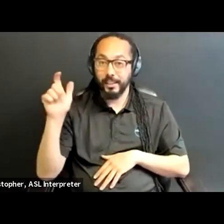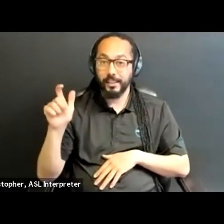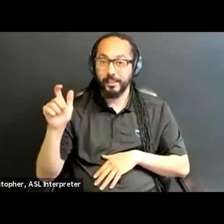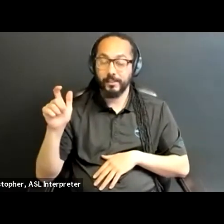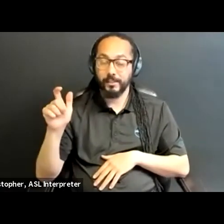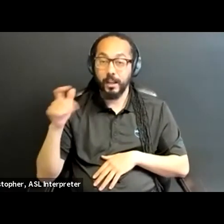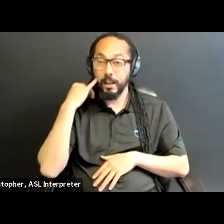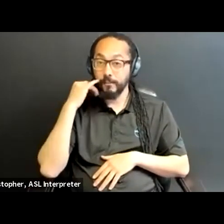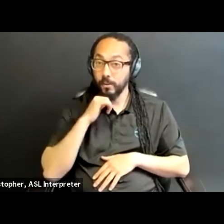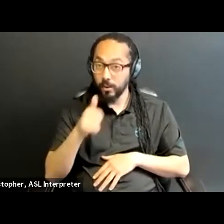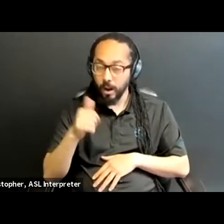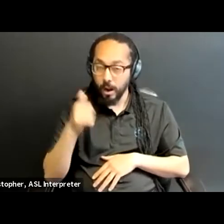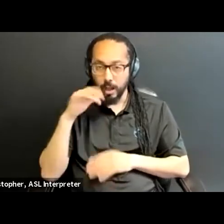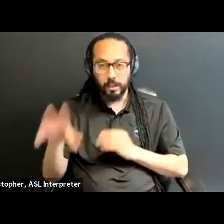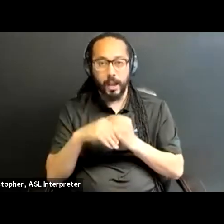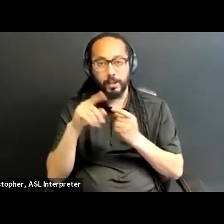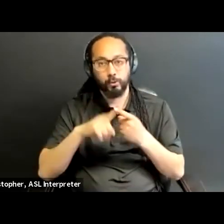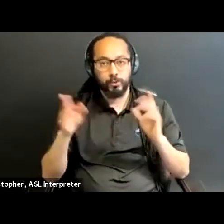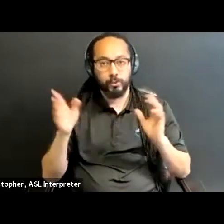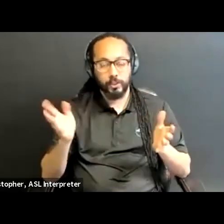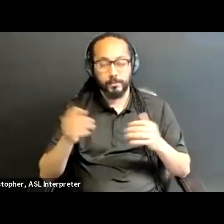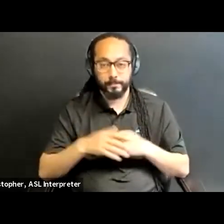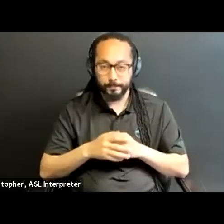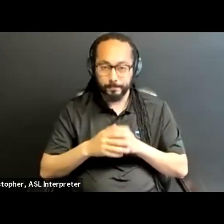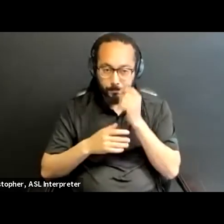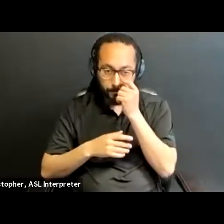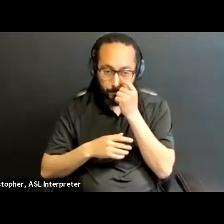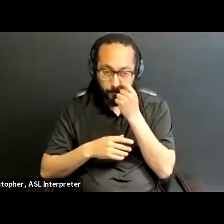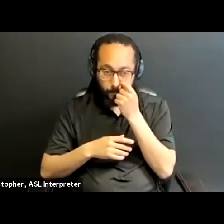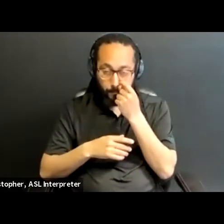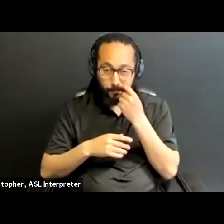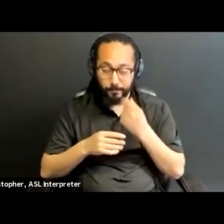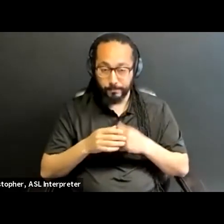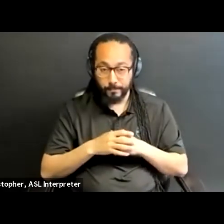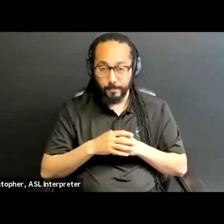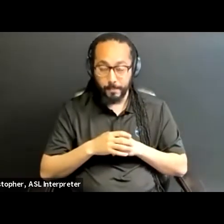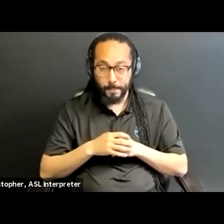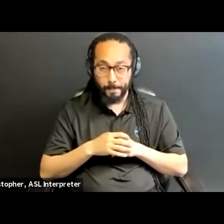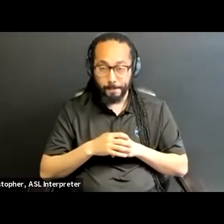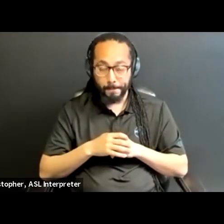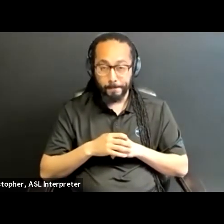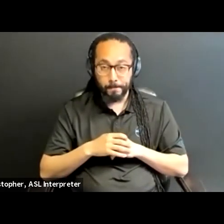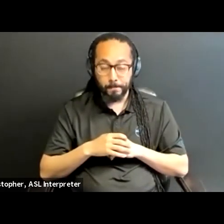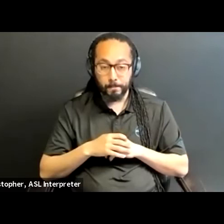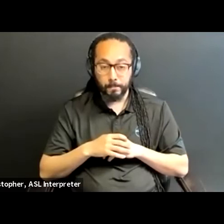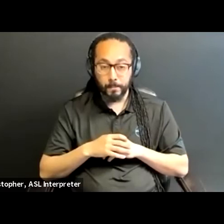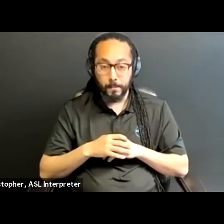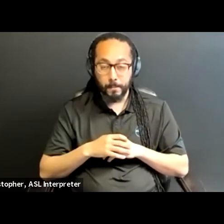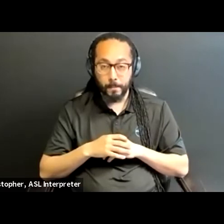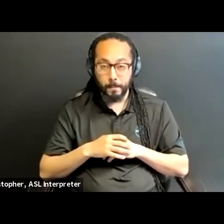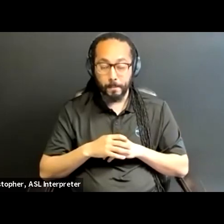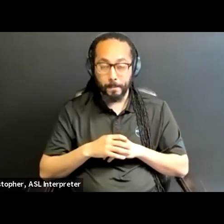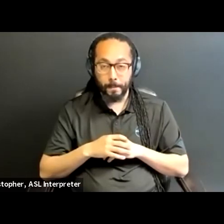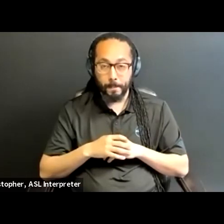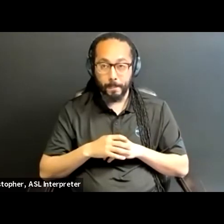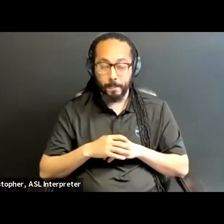those to the chat. And then I just wanted to note that